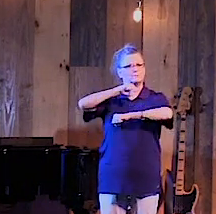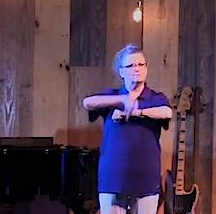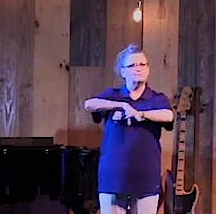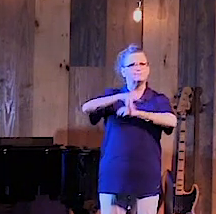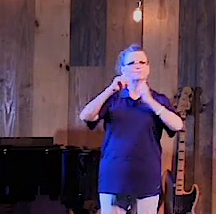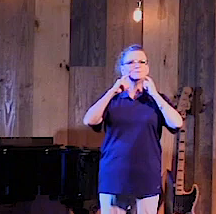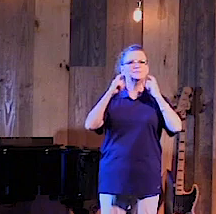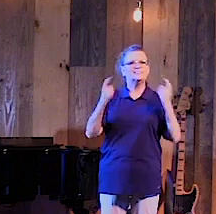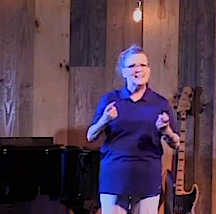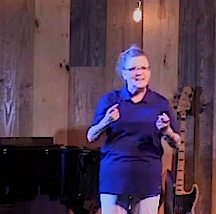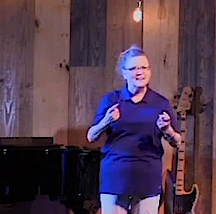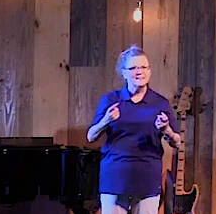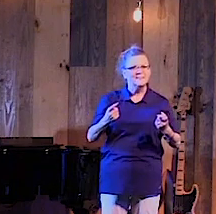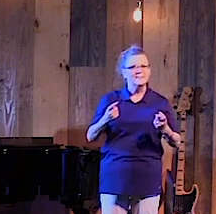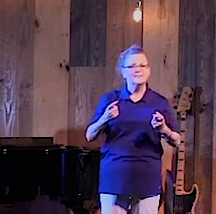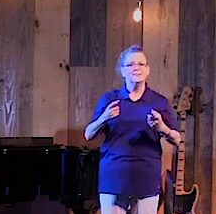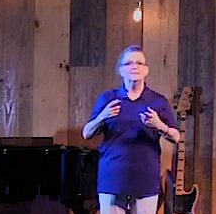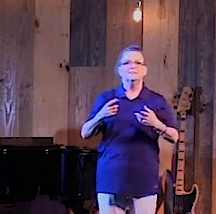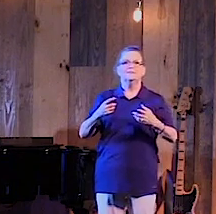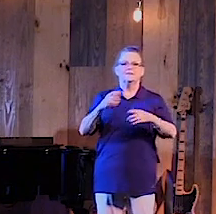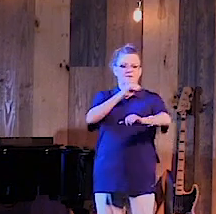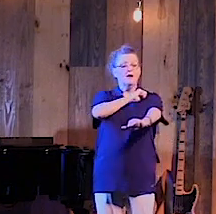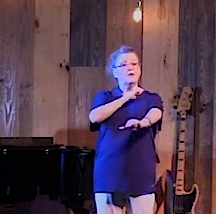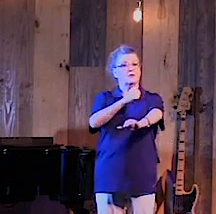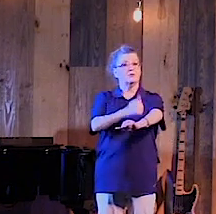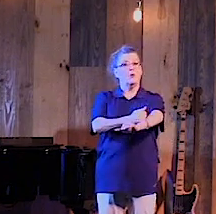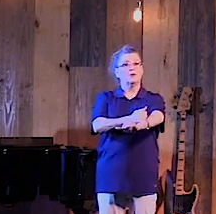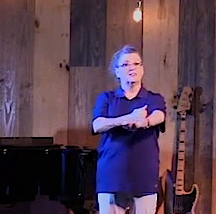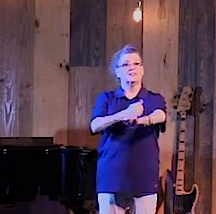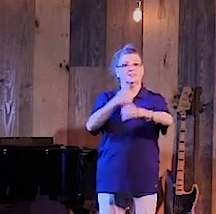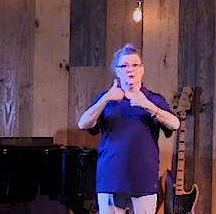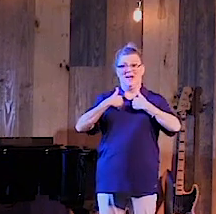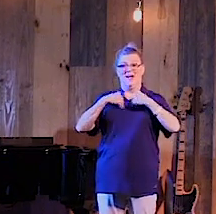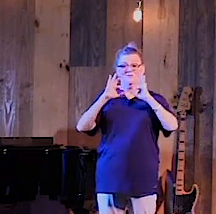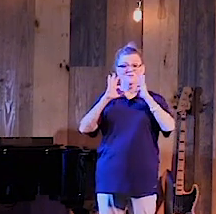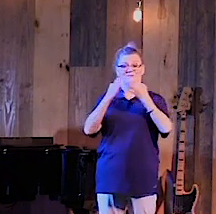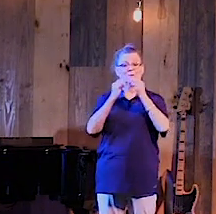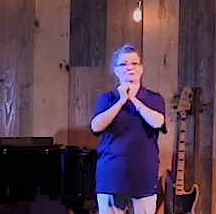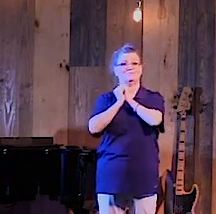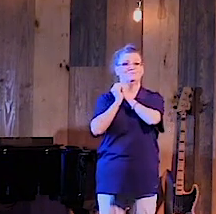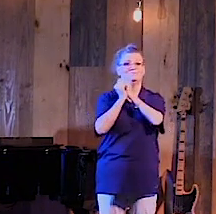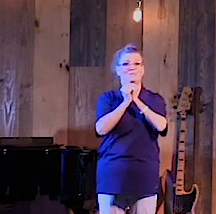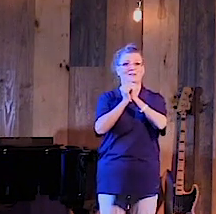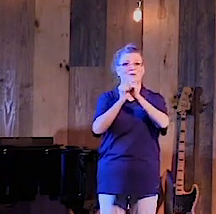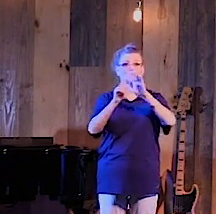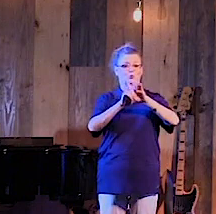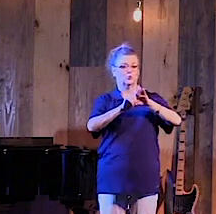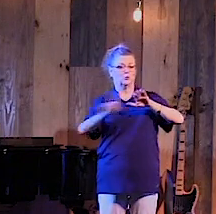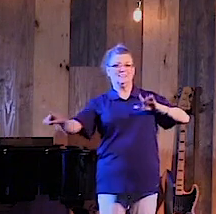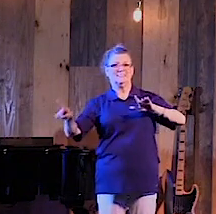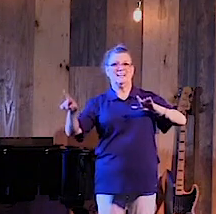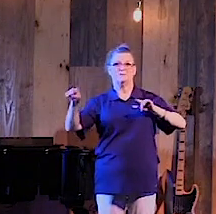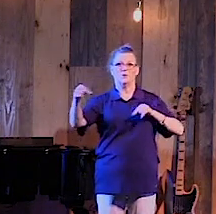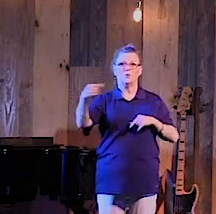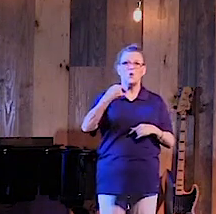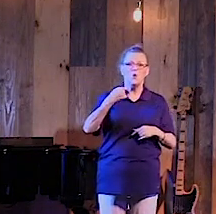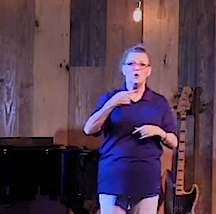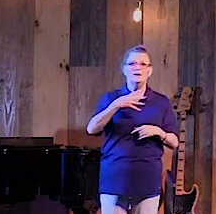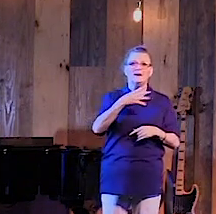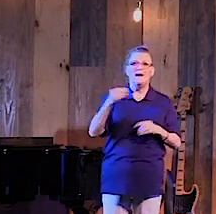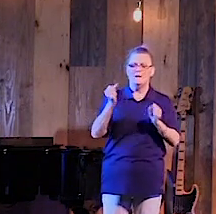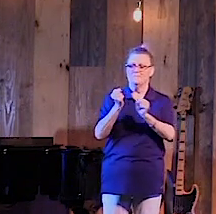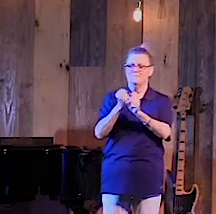corruption, the authority and ability to put our families back together, to escape the curse over our lives and to make all things